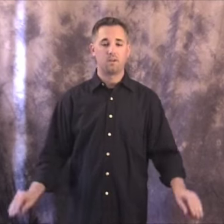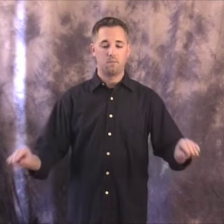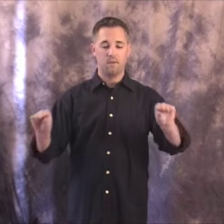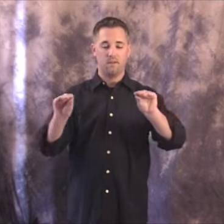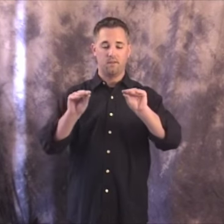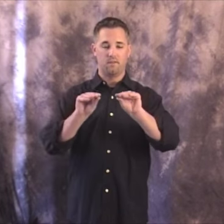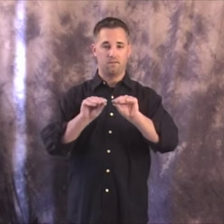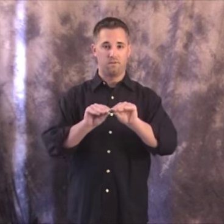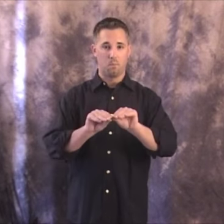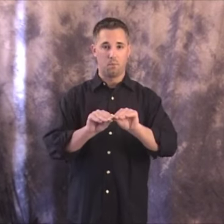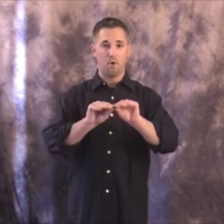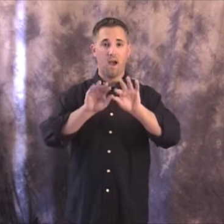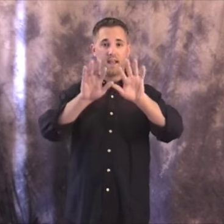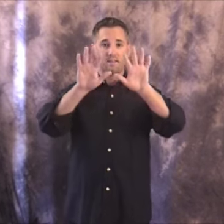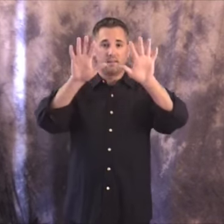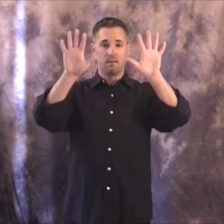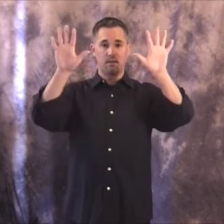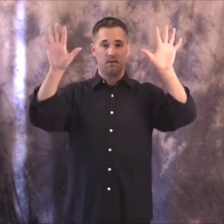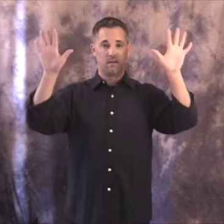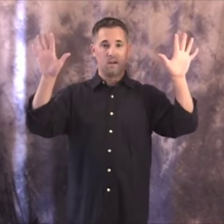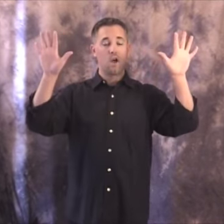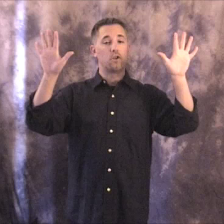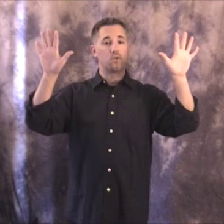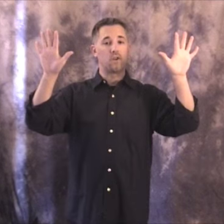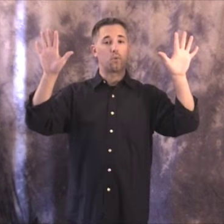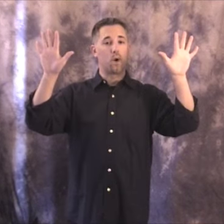to be, from bright, using your right